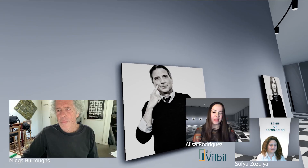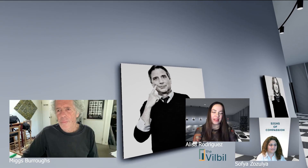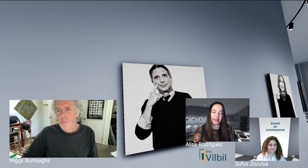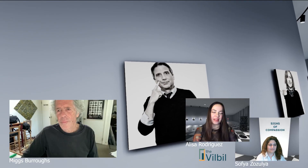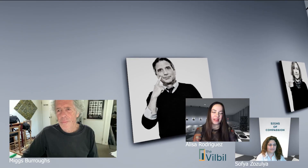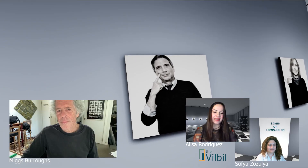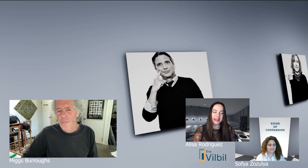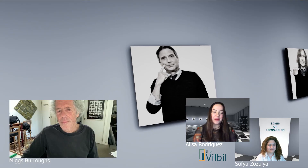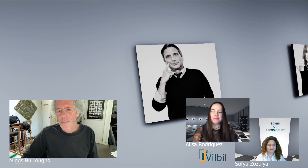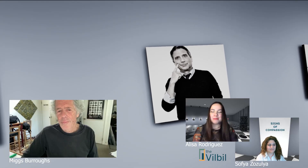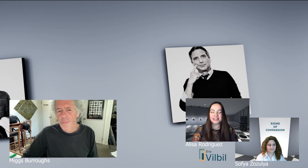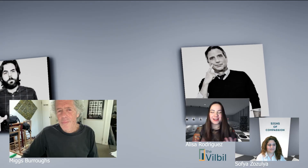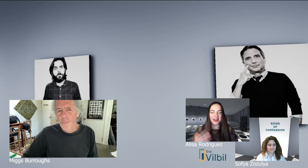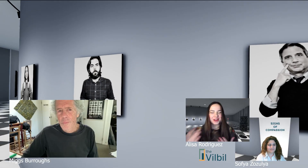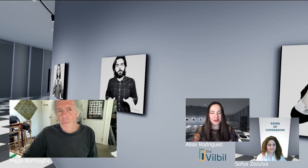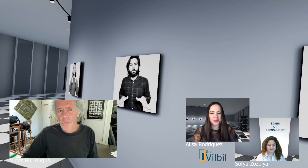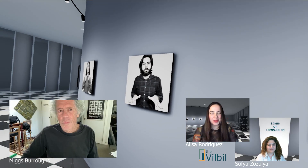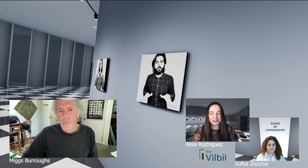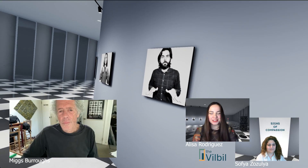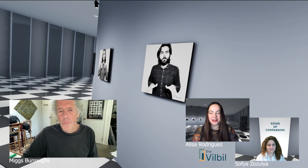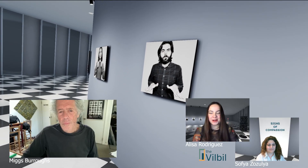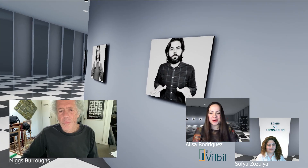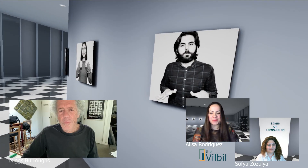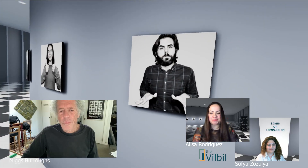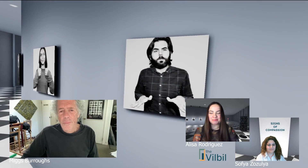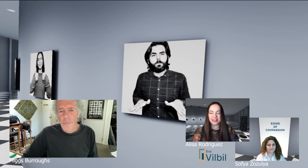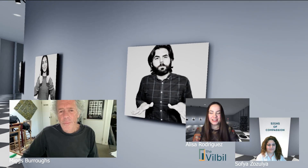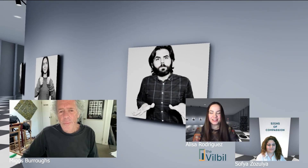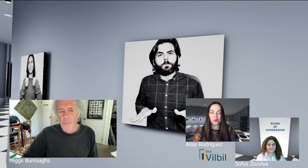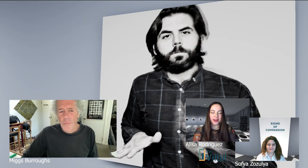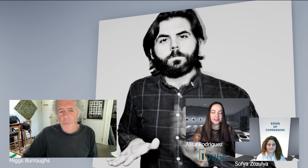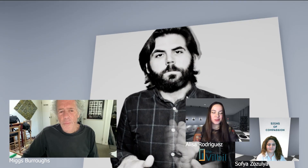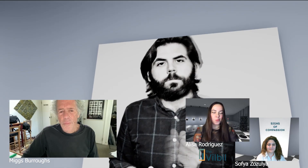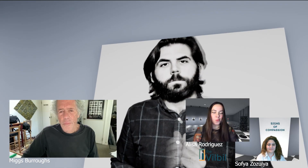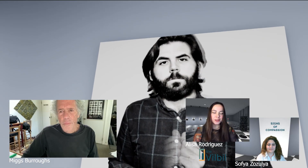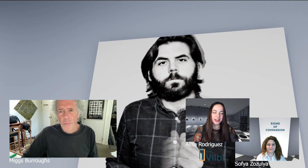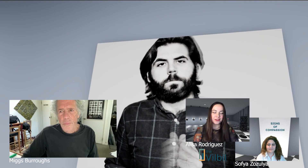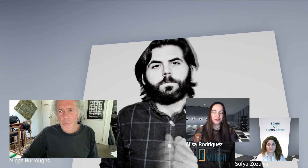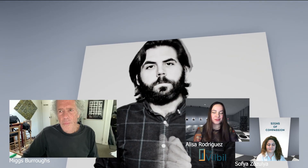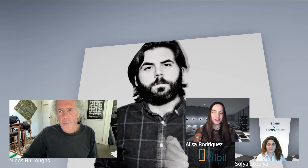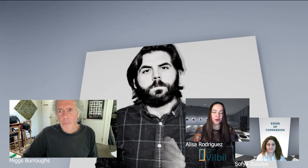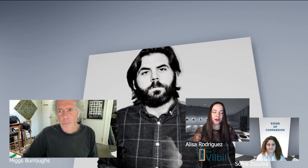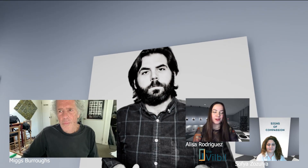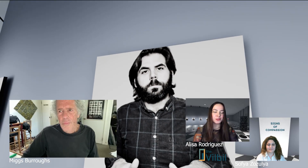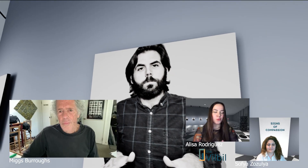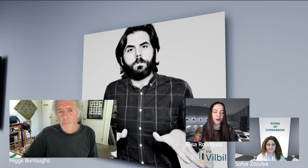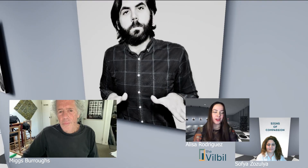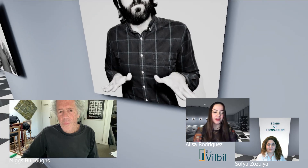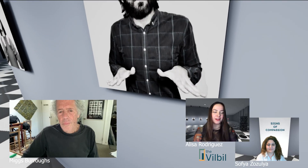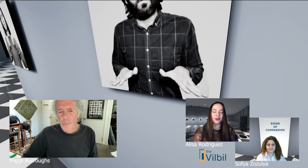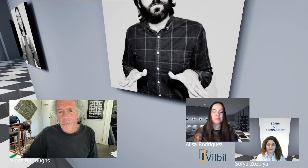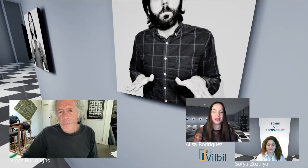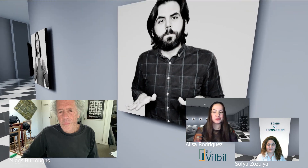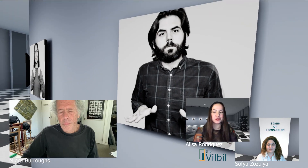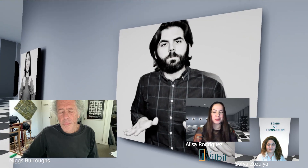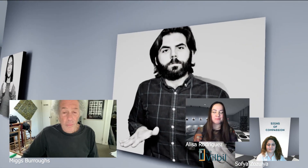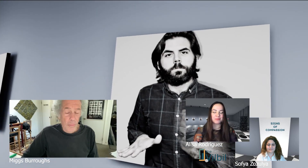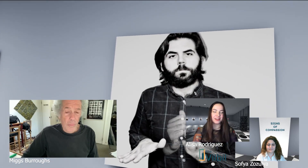And Miggs, I have another question. And what if you're not working on a major